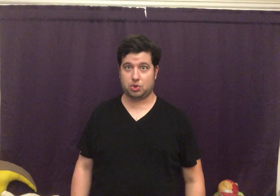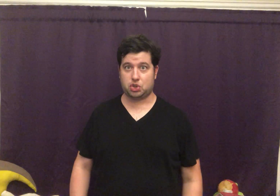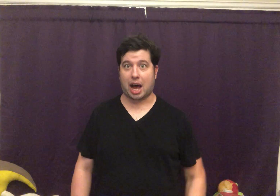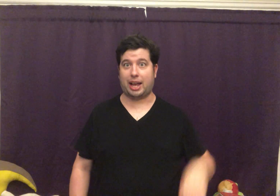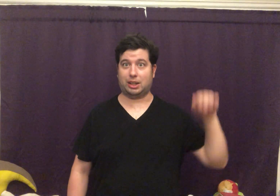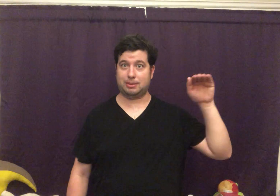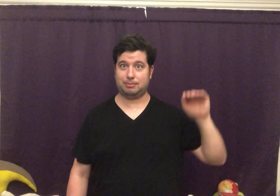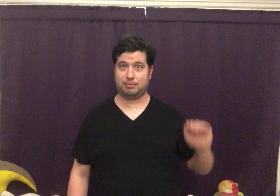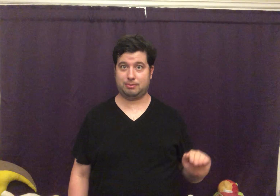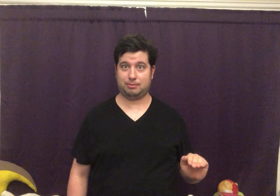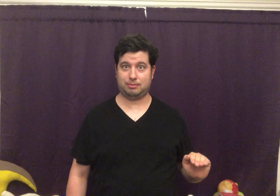Child.